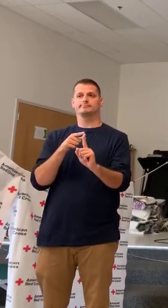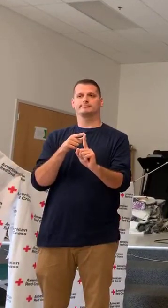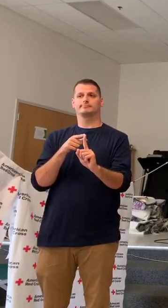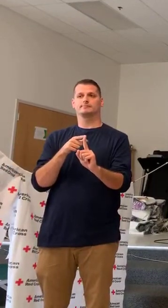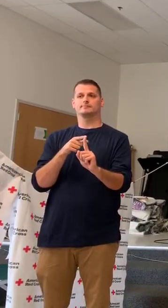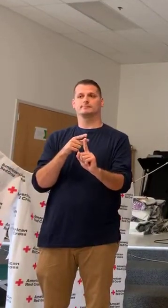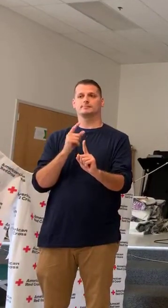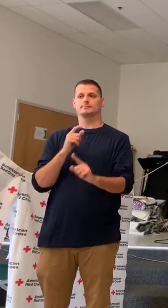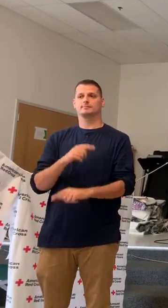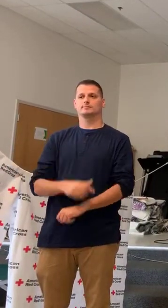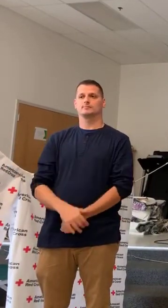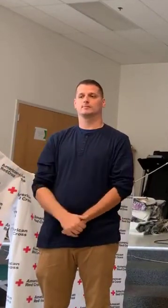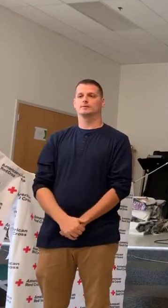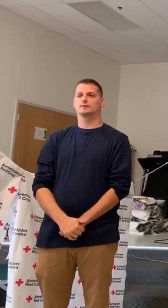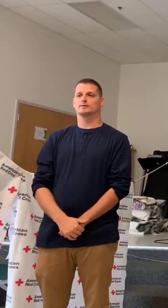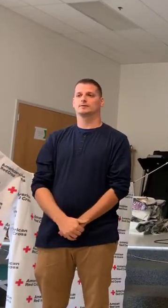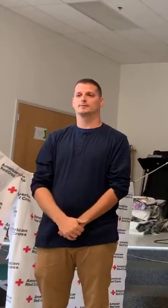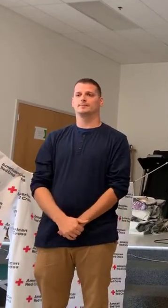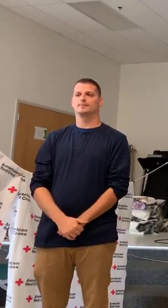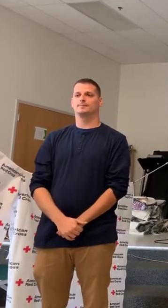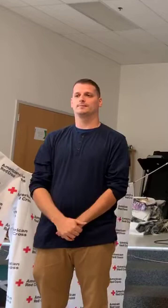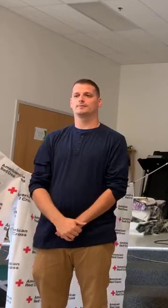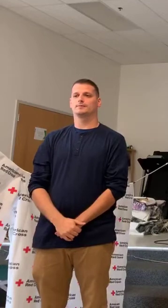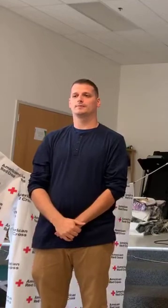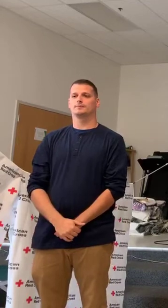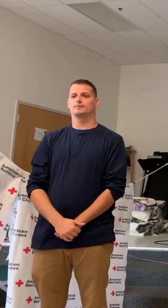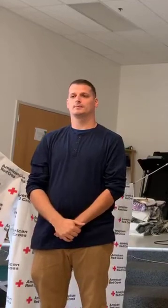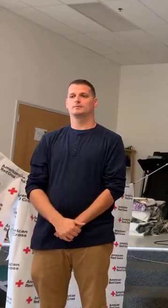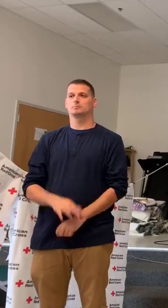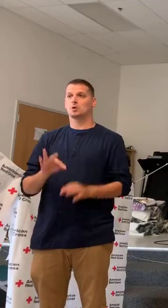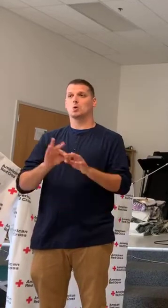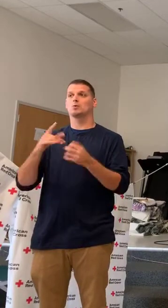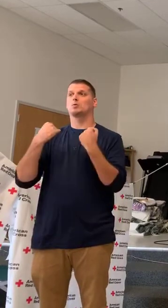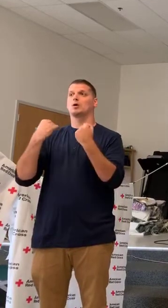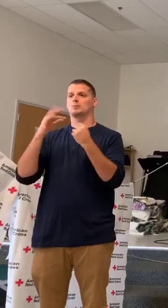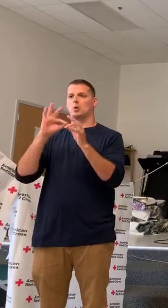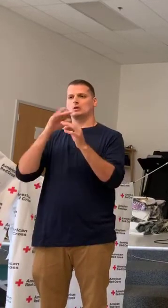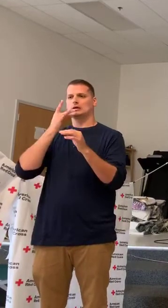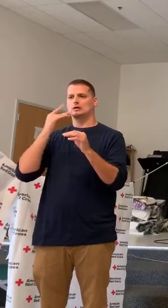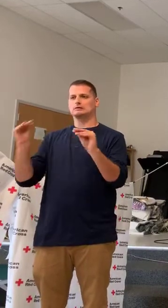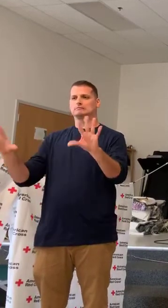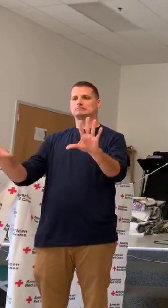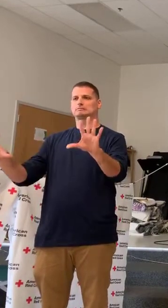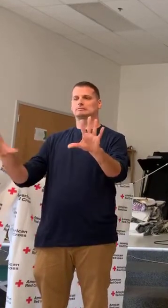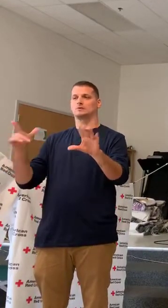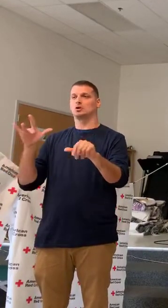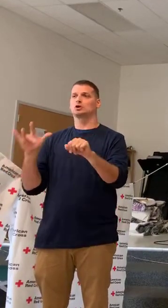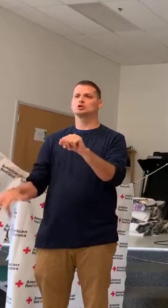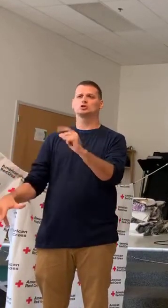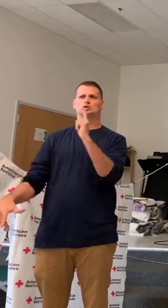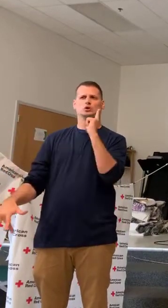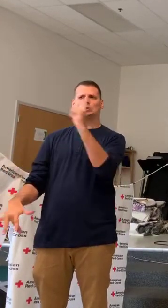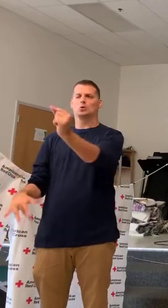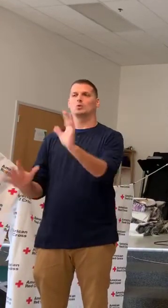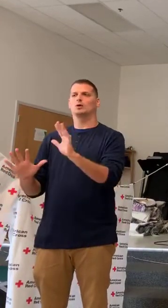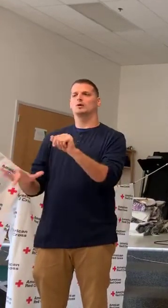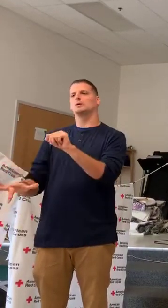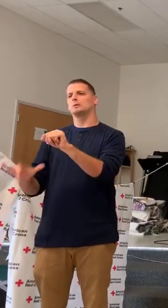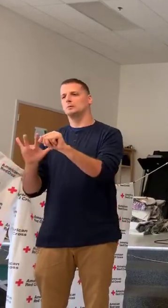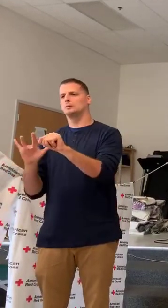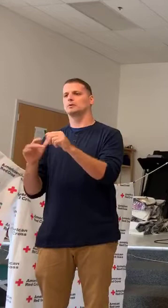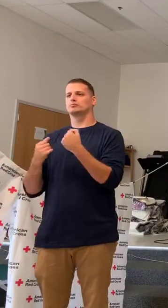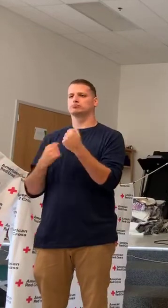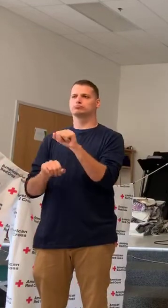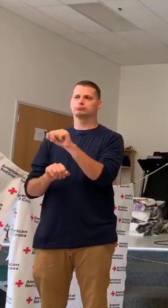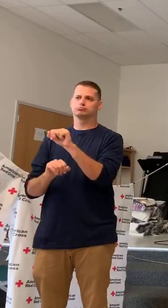side roads, is drive with your lights on and drive slowly. And on those narrow roads, and I know that road is